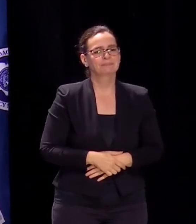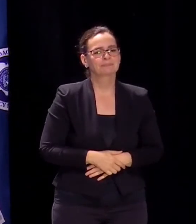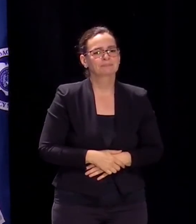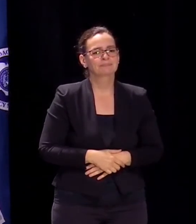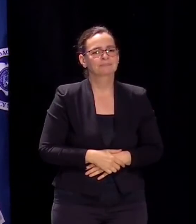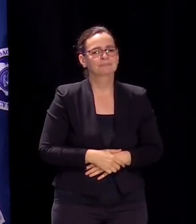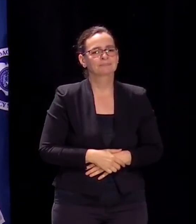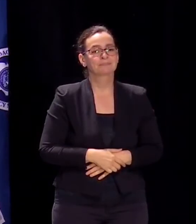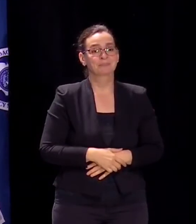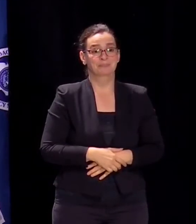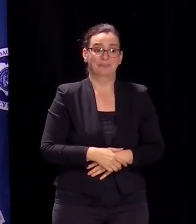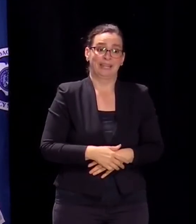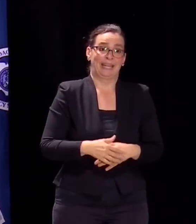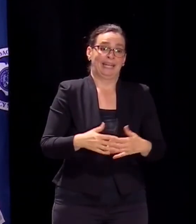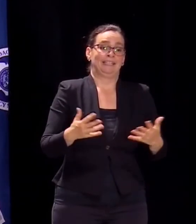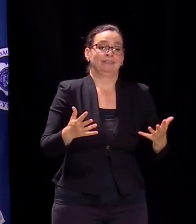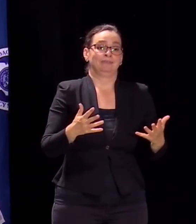their travel plans will be.